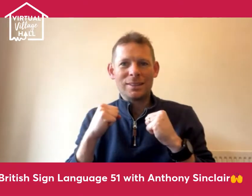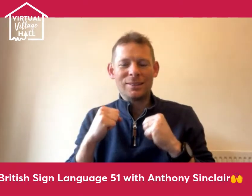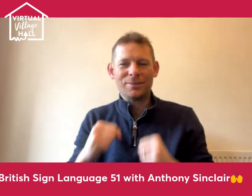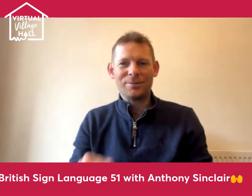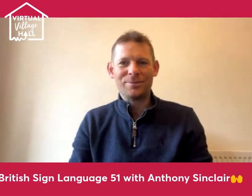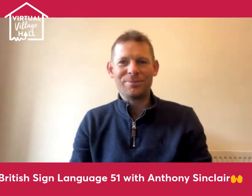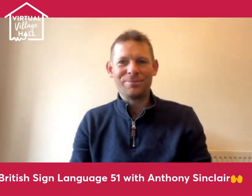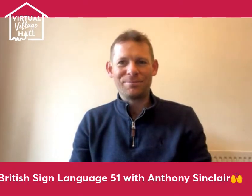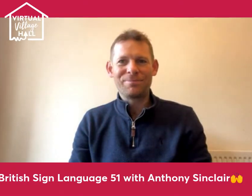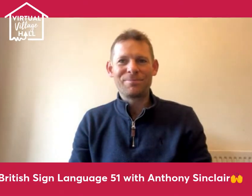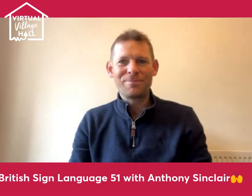Winter.